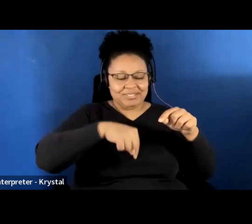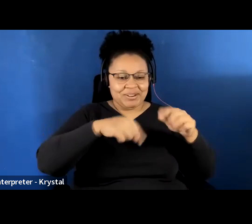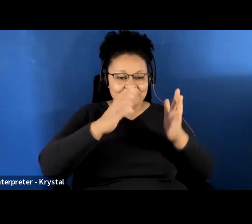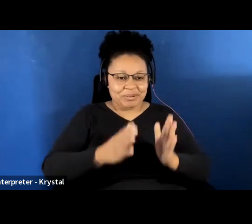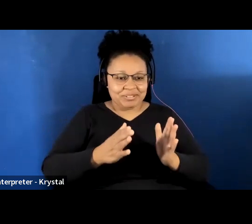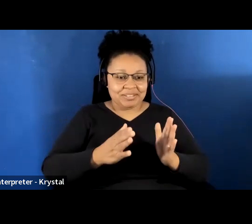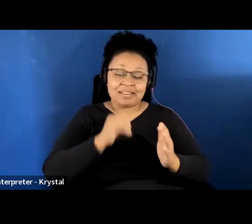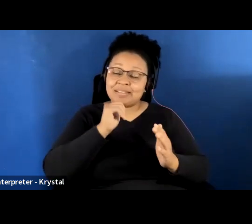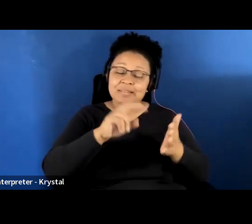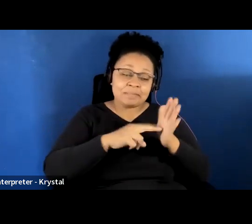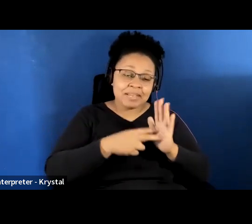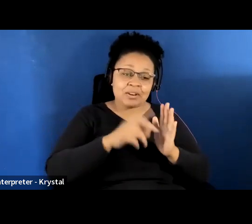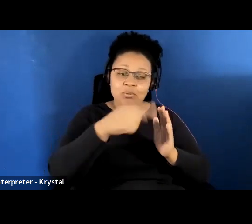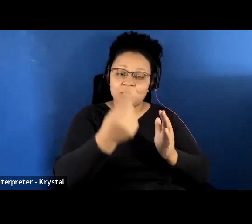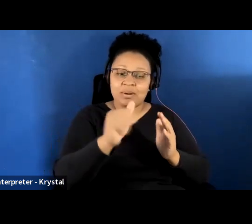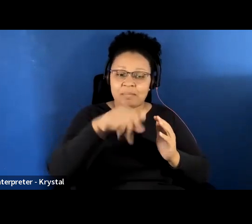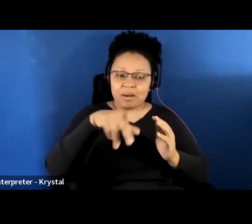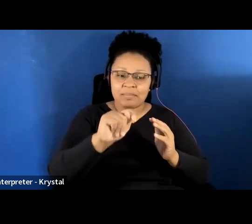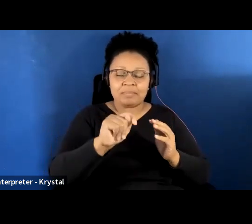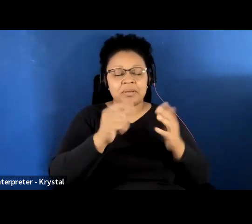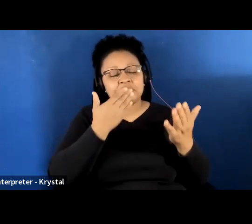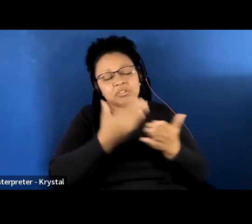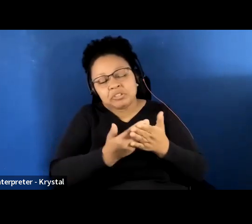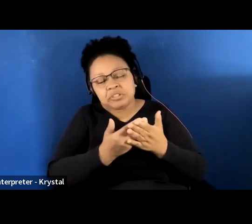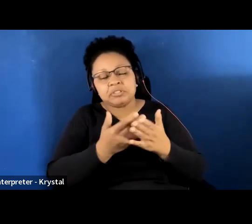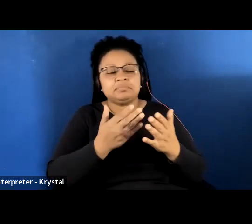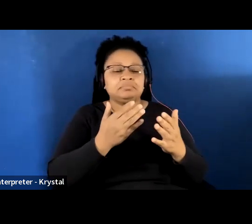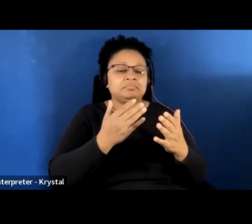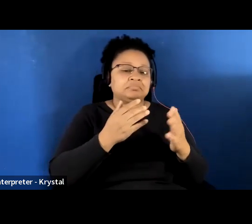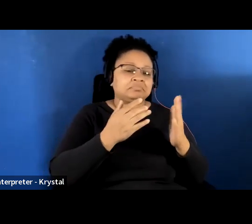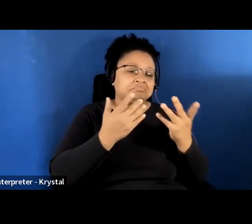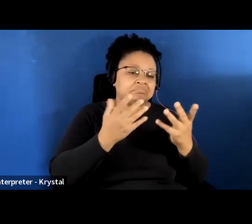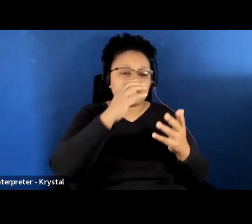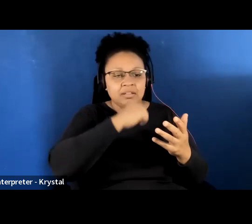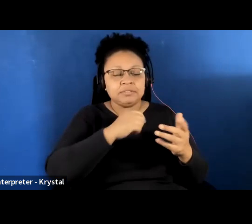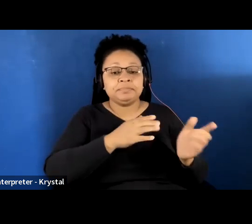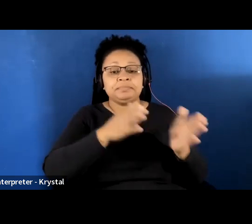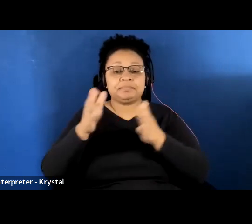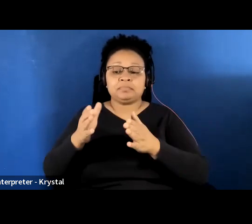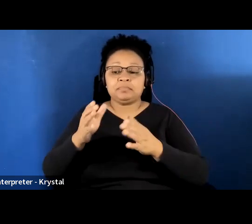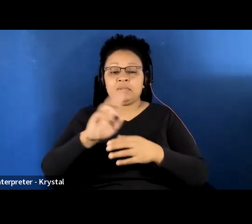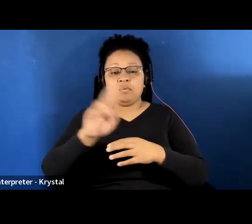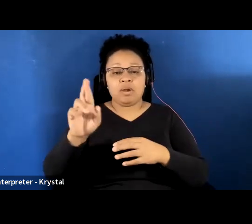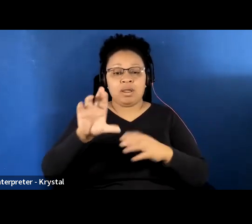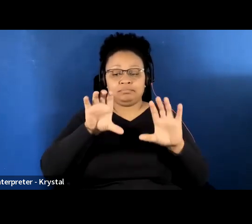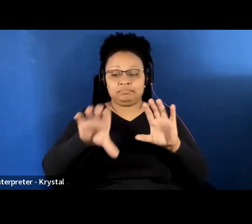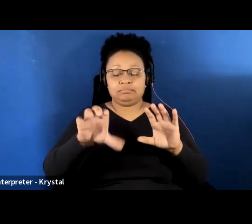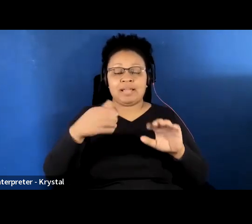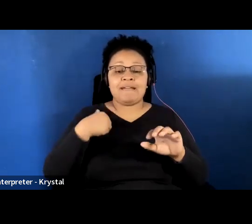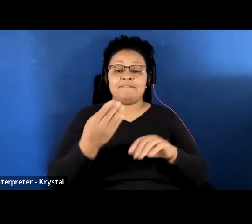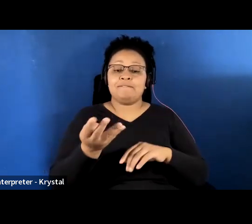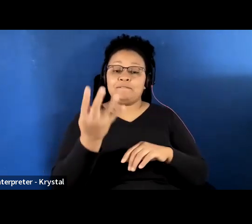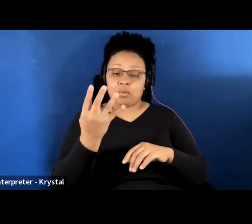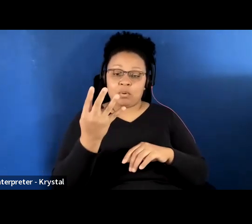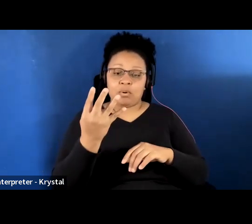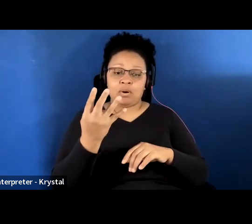there's no one else in the building, but it's an indication. And then the picture on the right, there are 4 power boxes